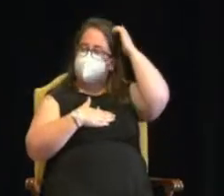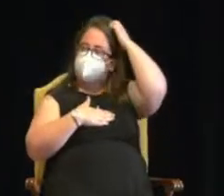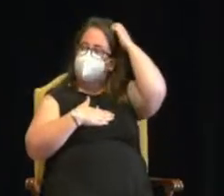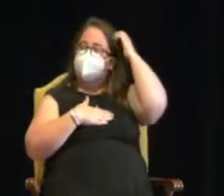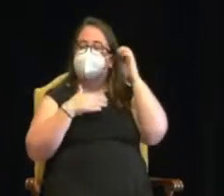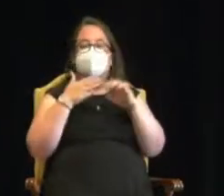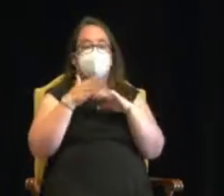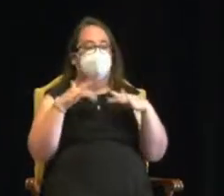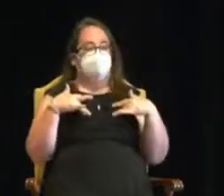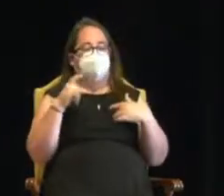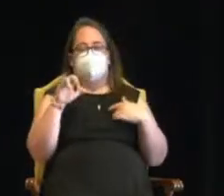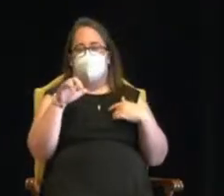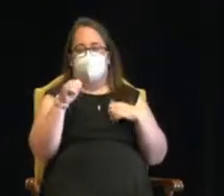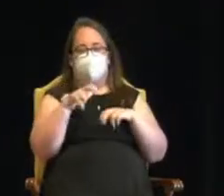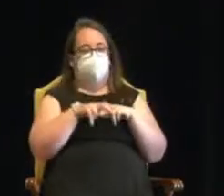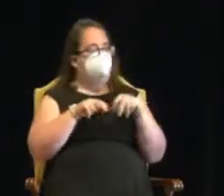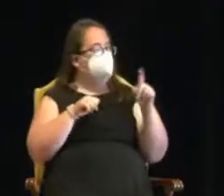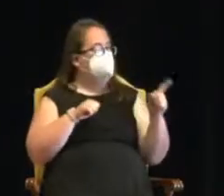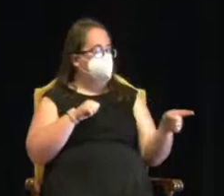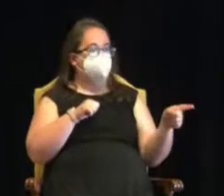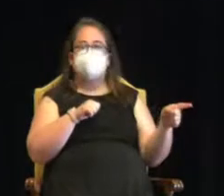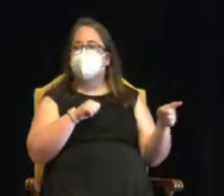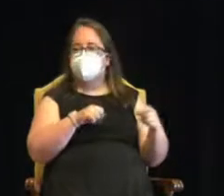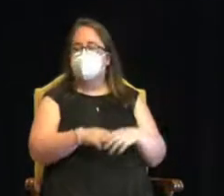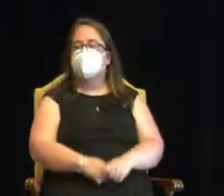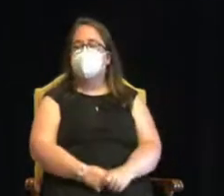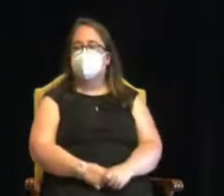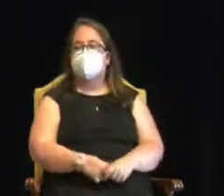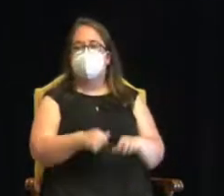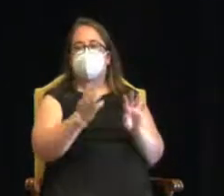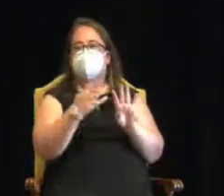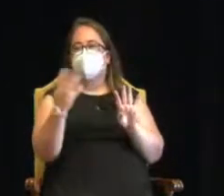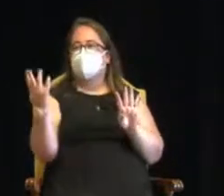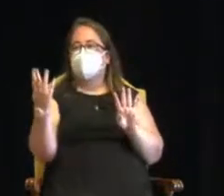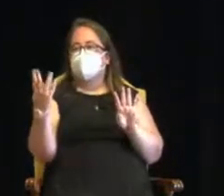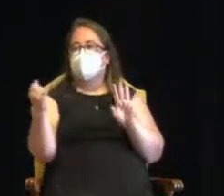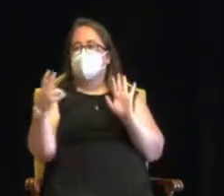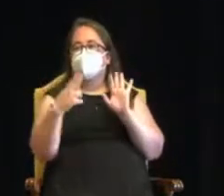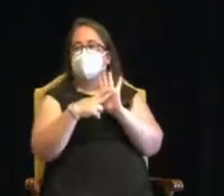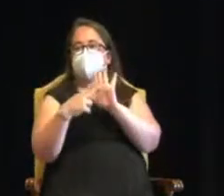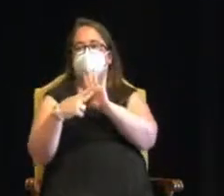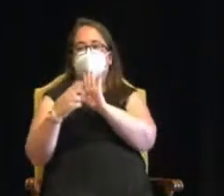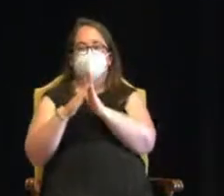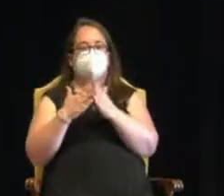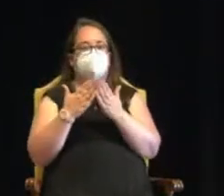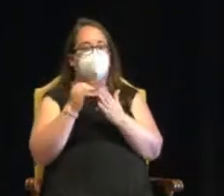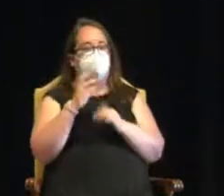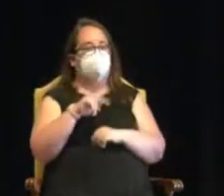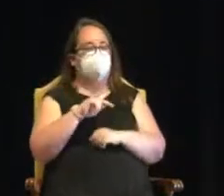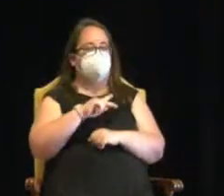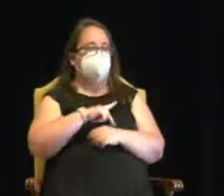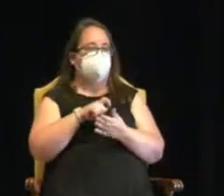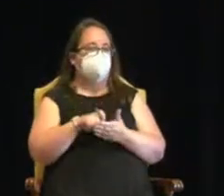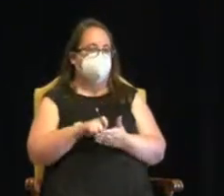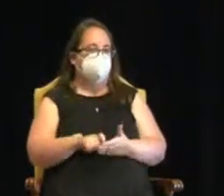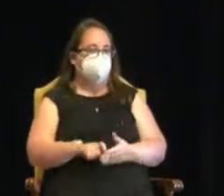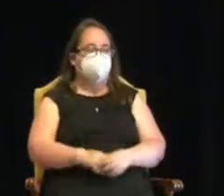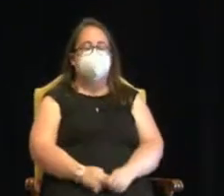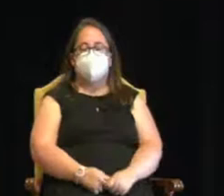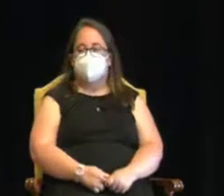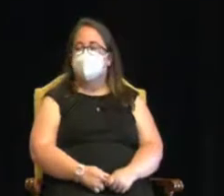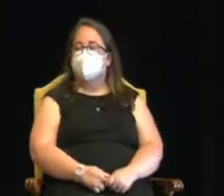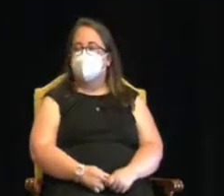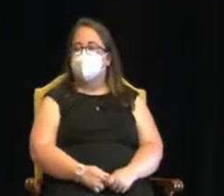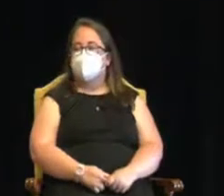event, Laura will sit over here at this table, can line up, and she's willing to sign your books as well as personalize them. I'm